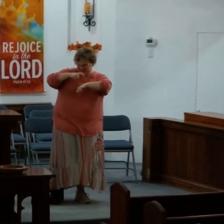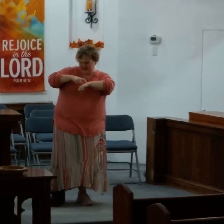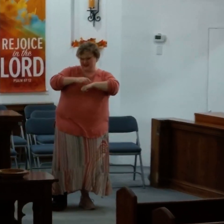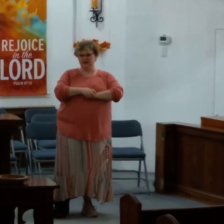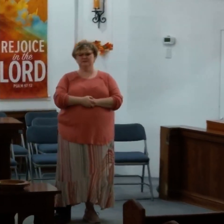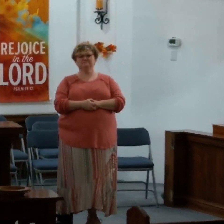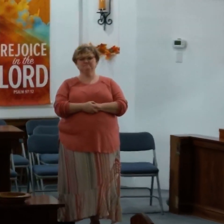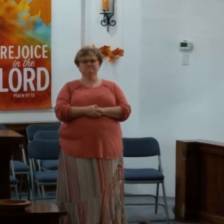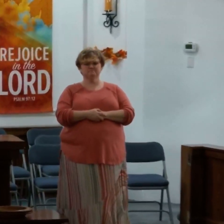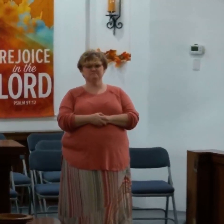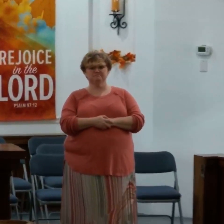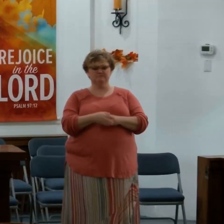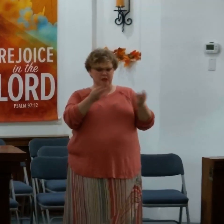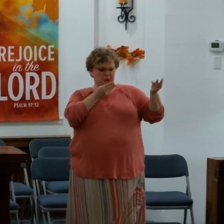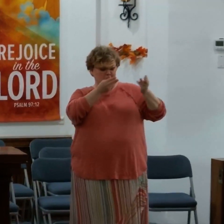the